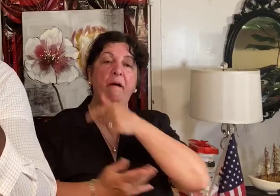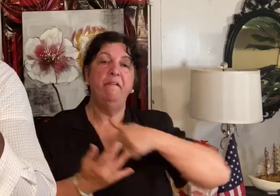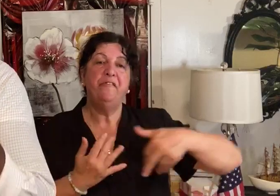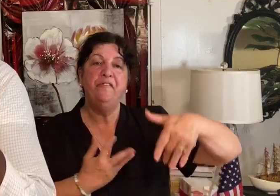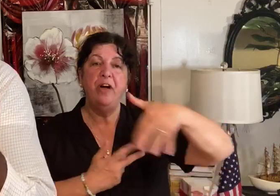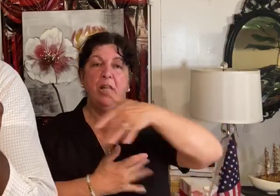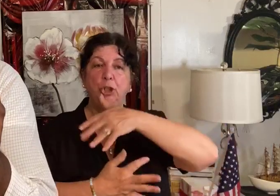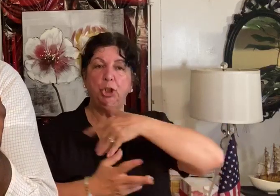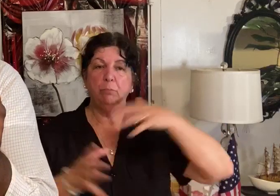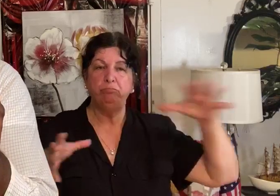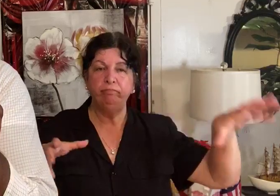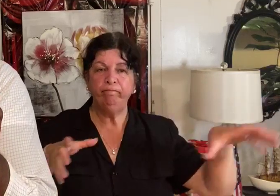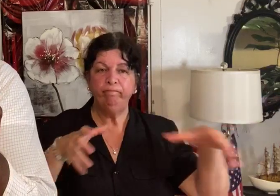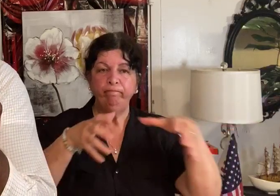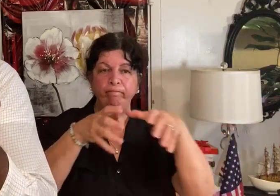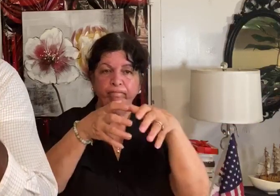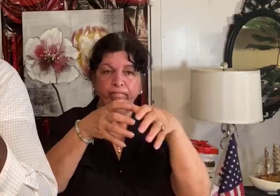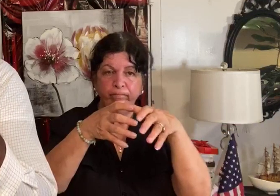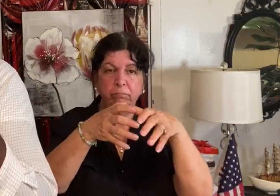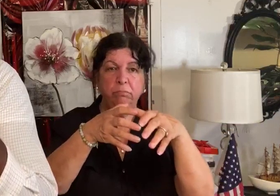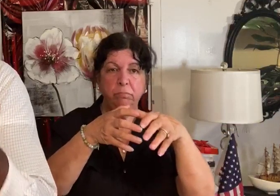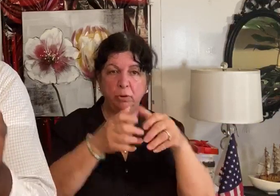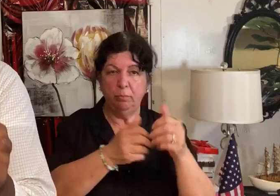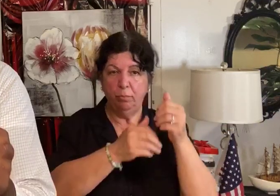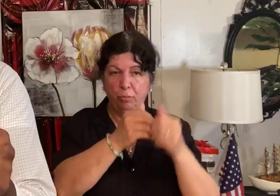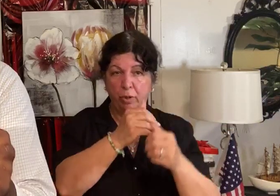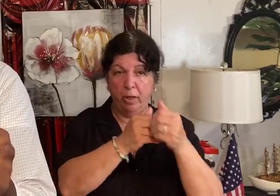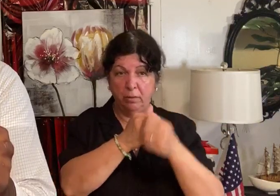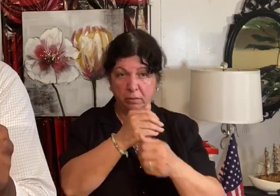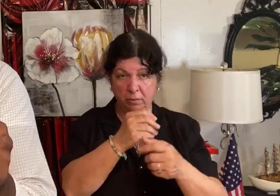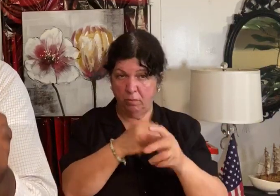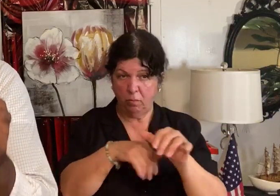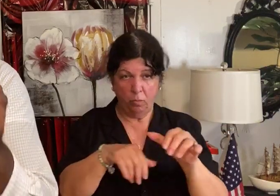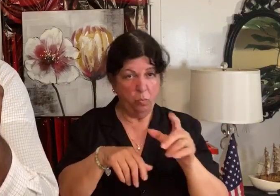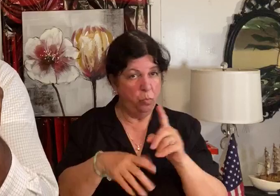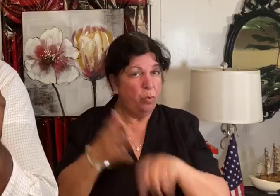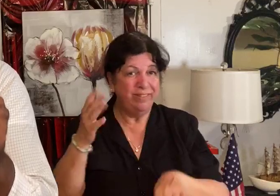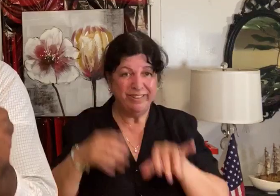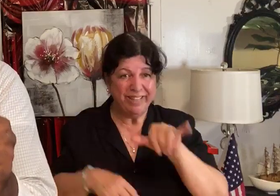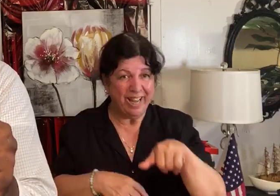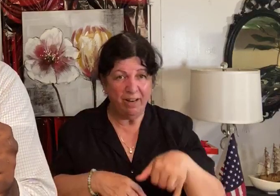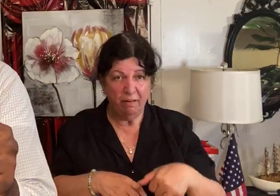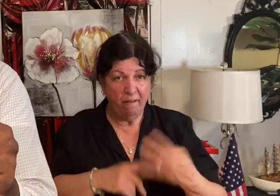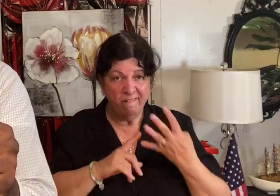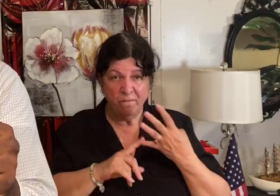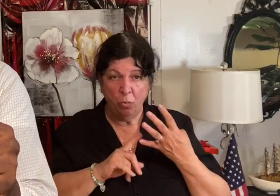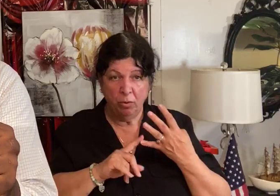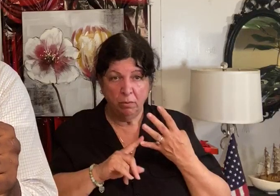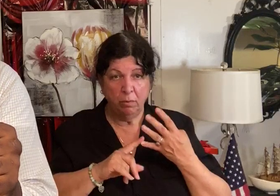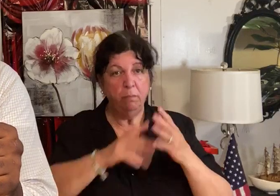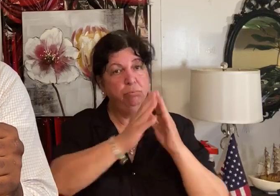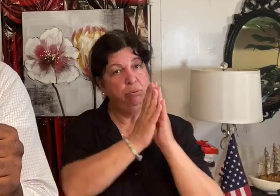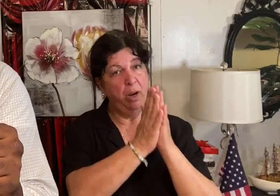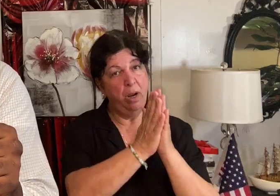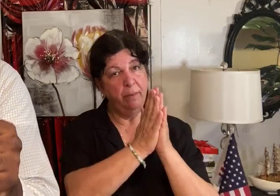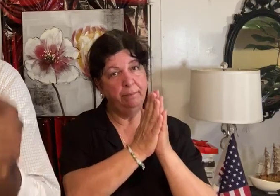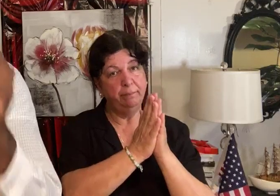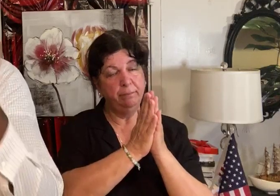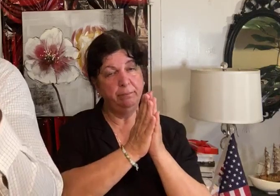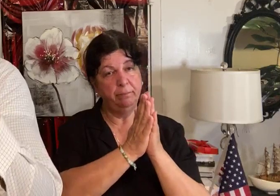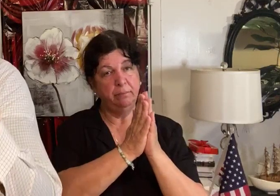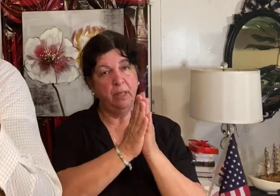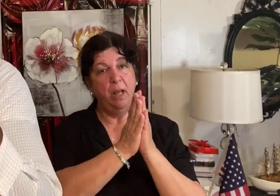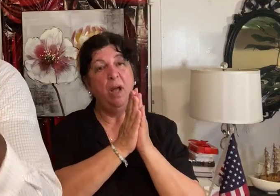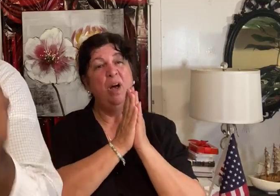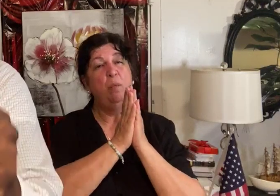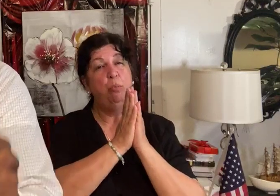They tie together our breaking of bread. And it's the prayer. It's the prayer. Amen.